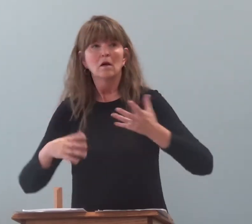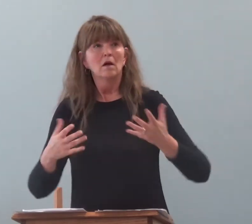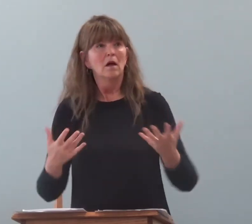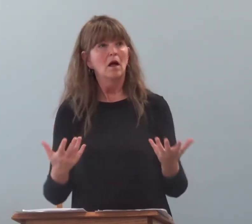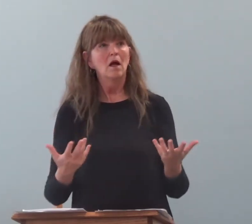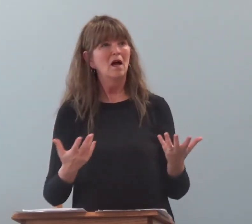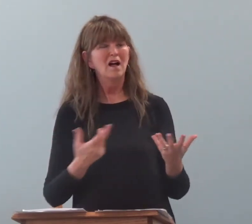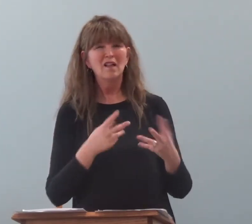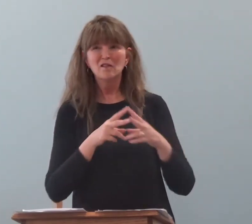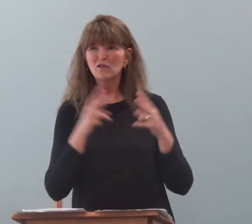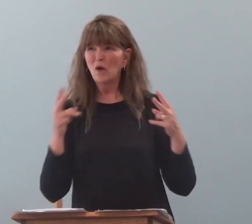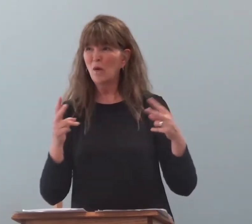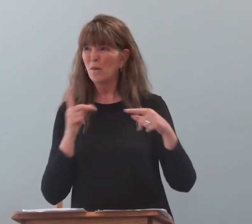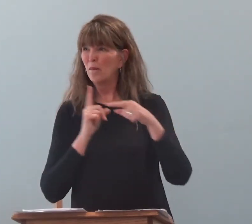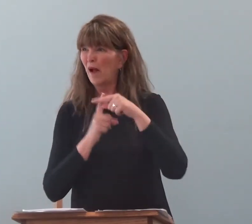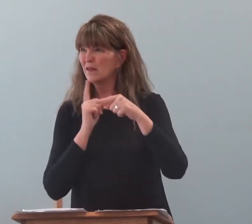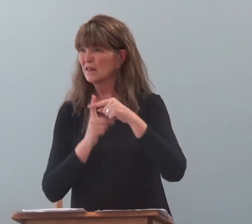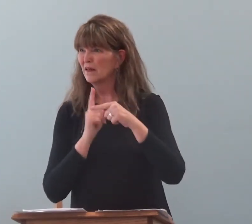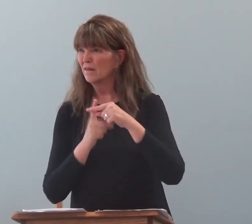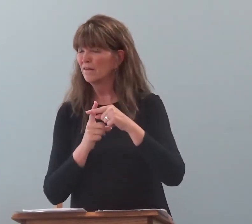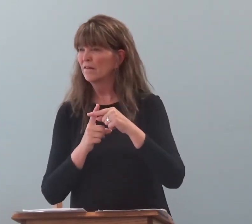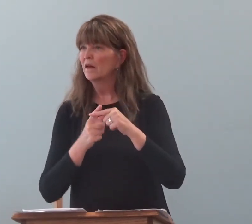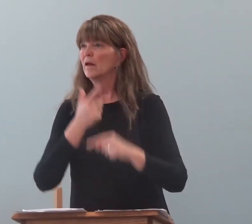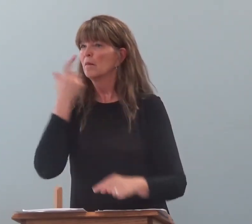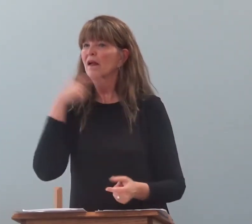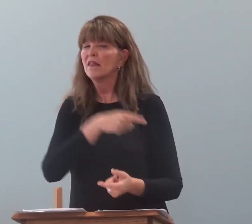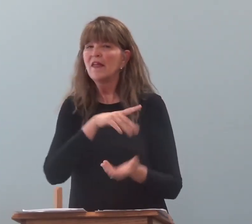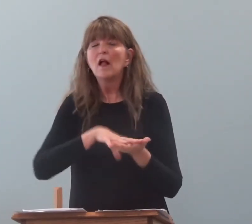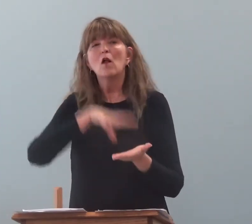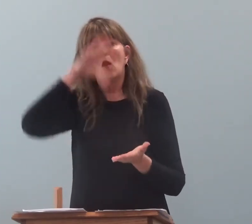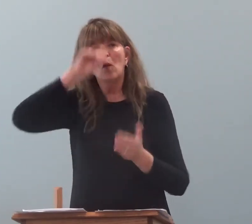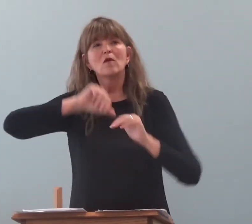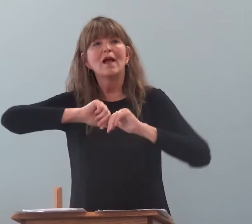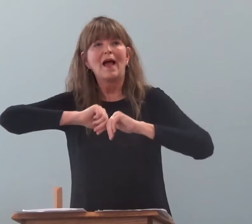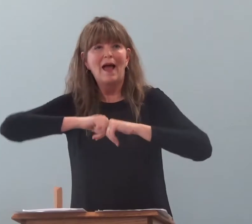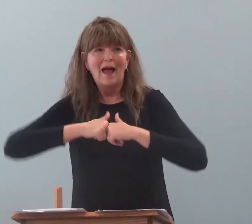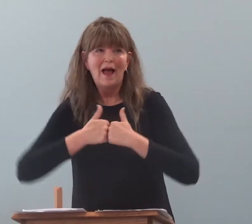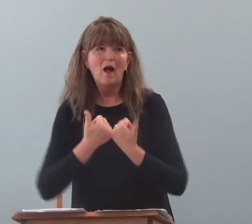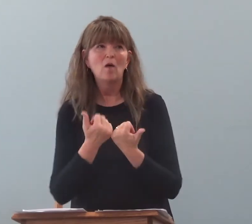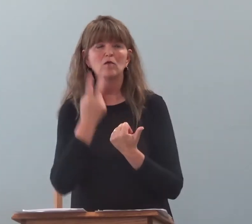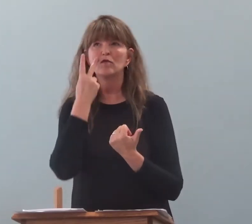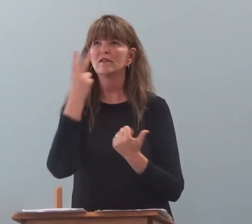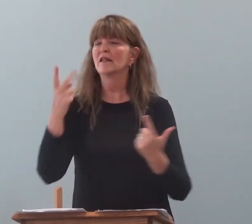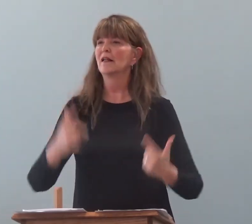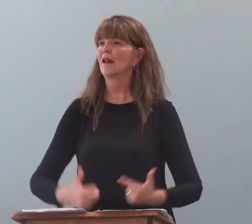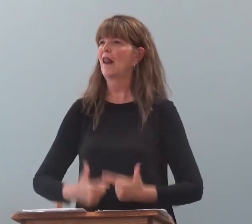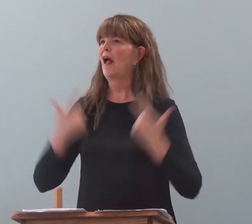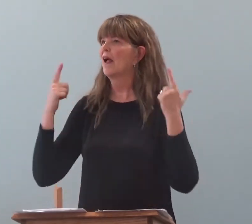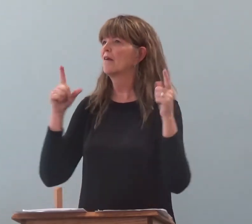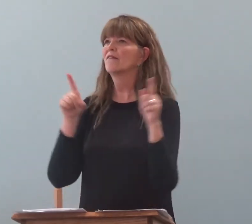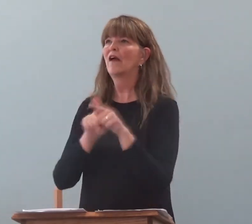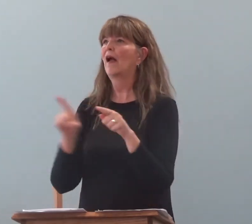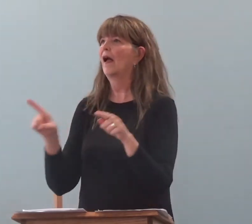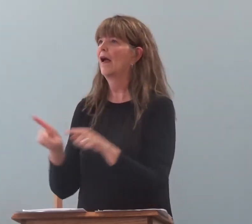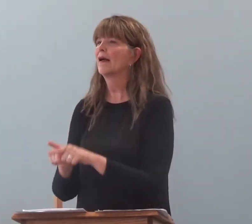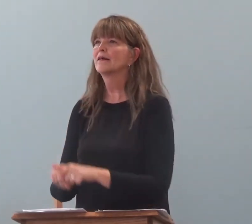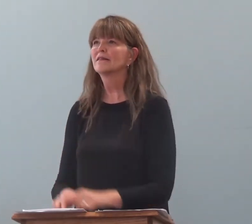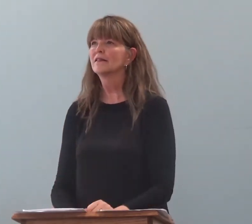they enjoy chatting more, and they talk with positivity because they've learned how to see